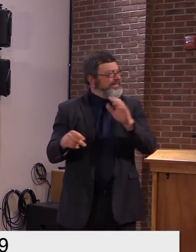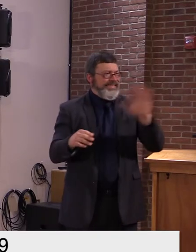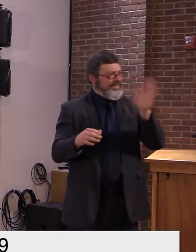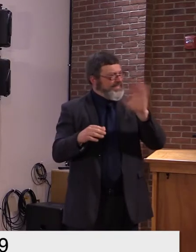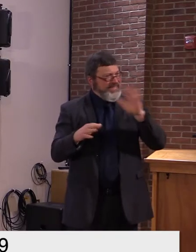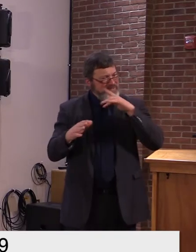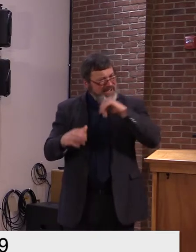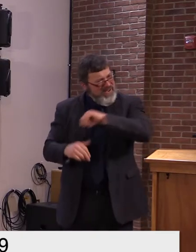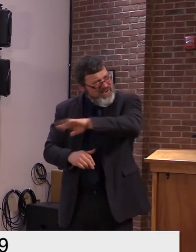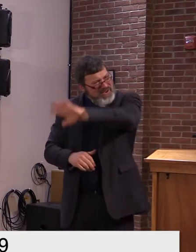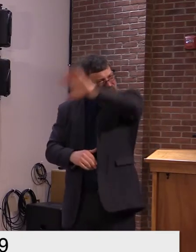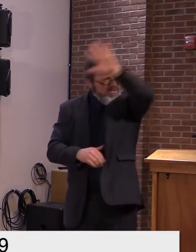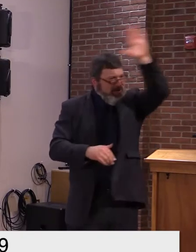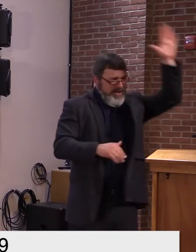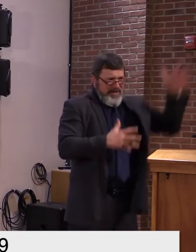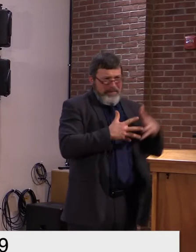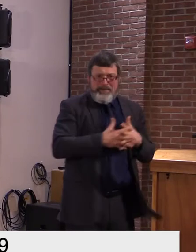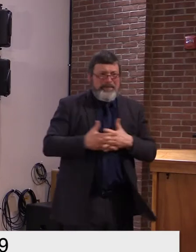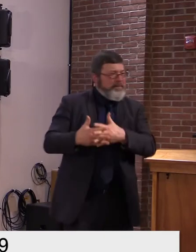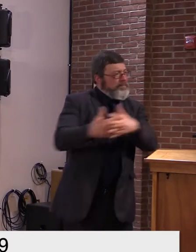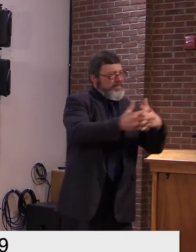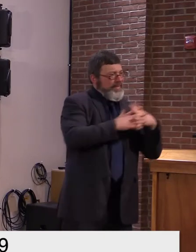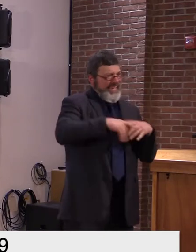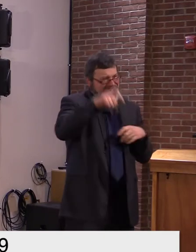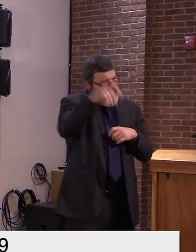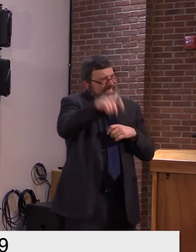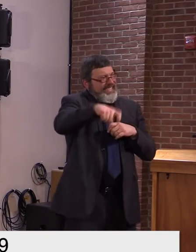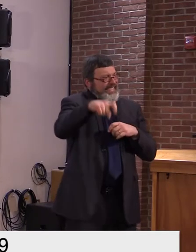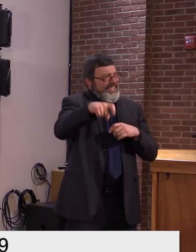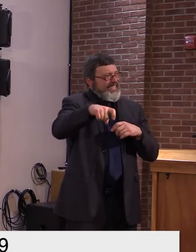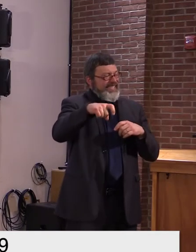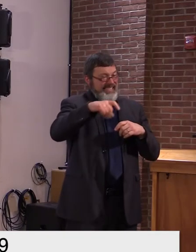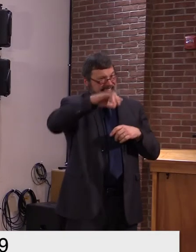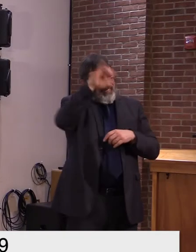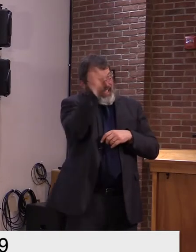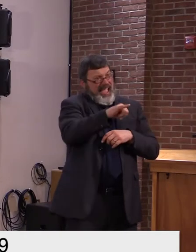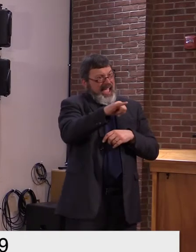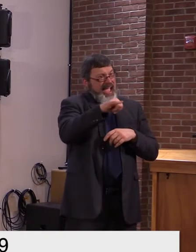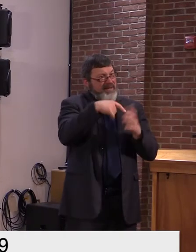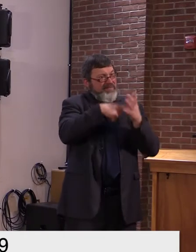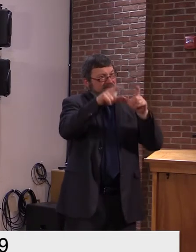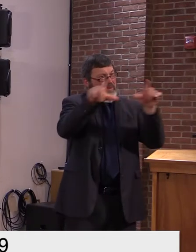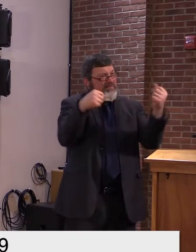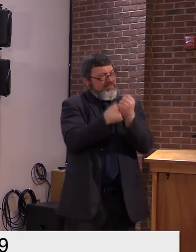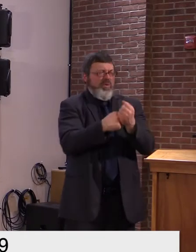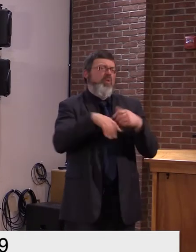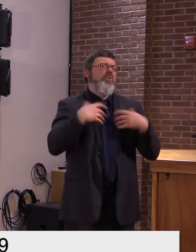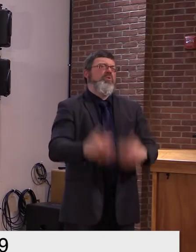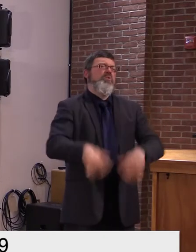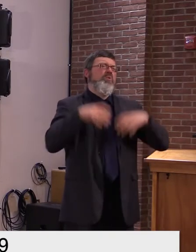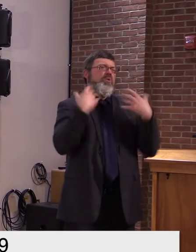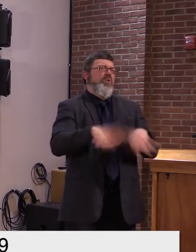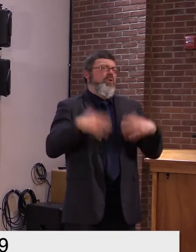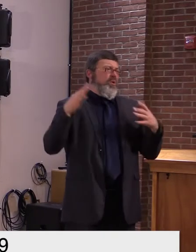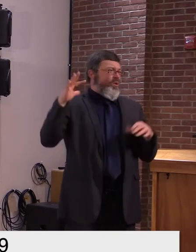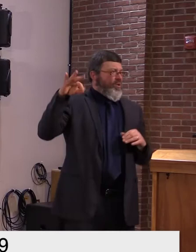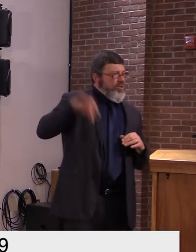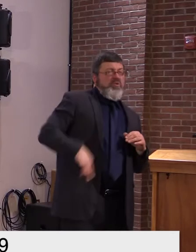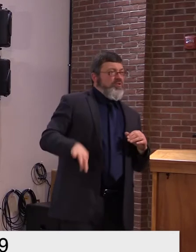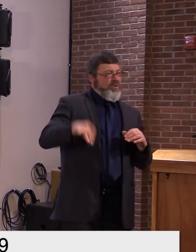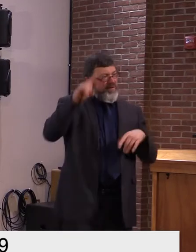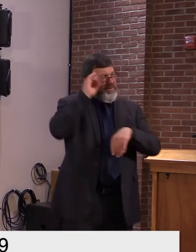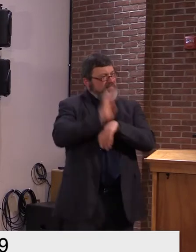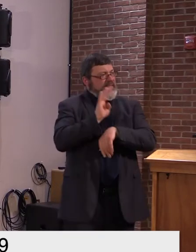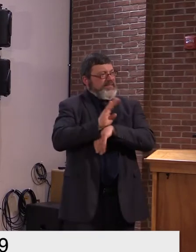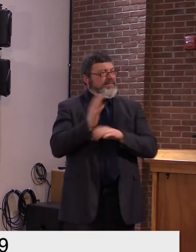news. So the point you make in your question is really the broader point of why it